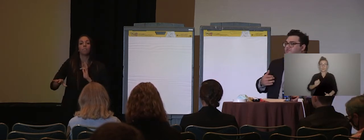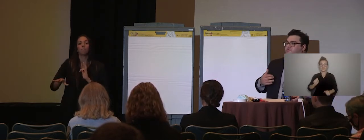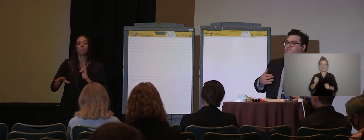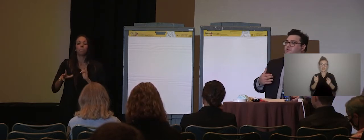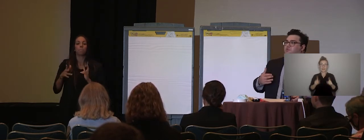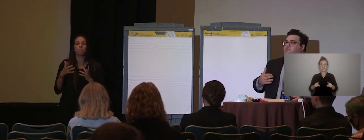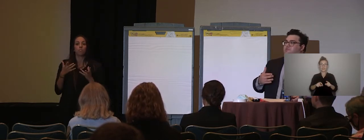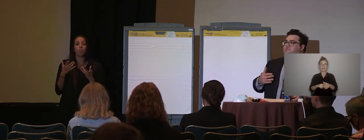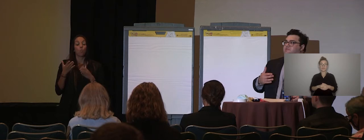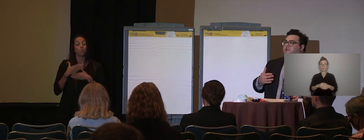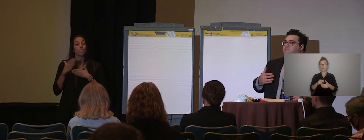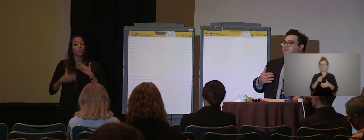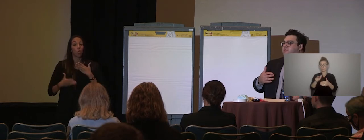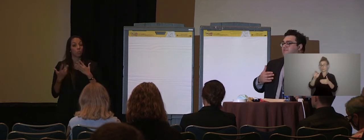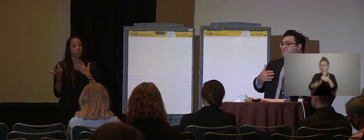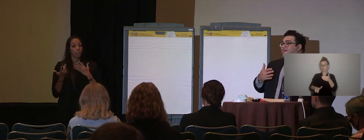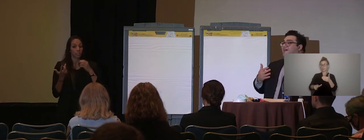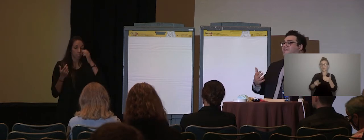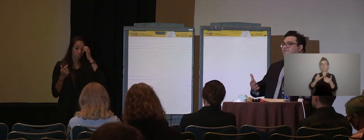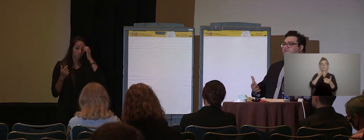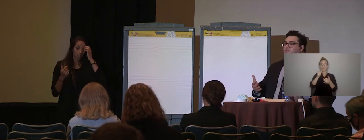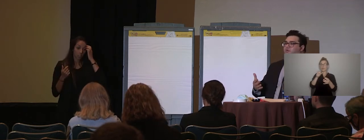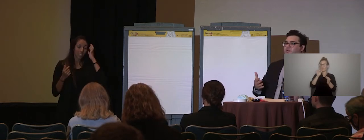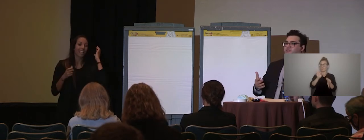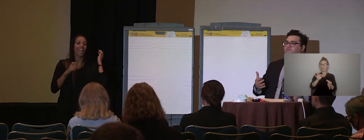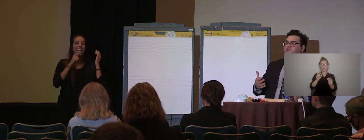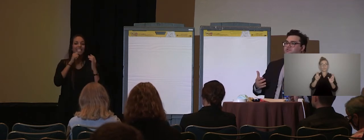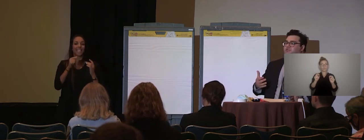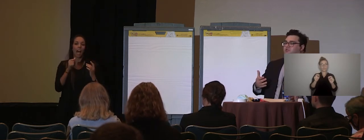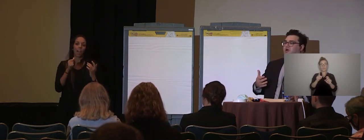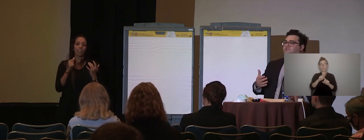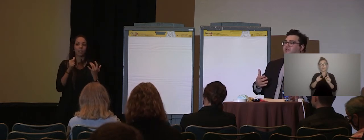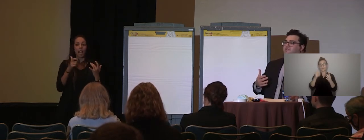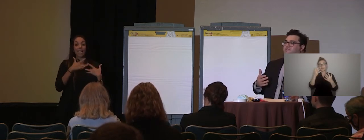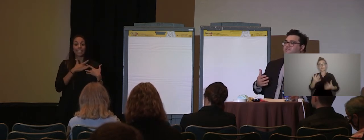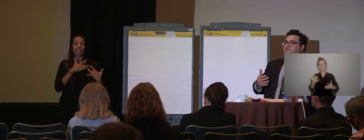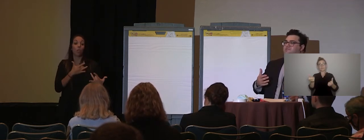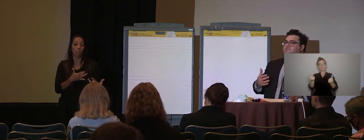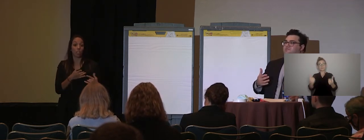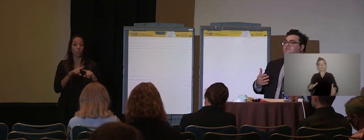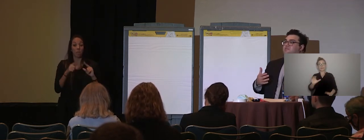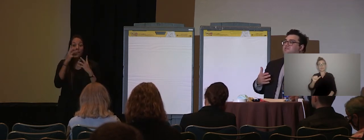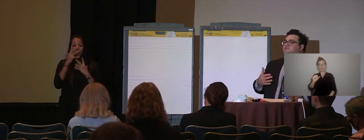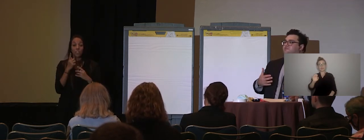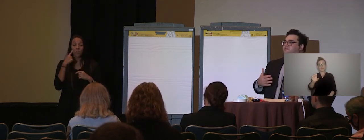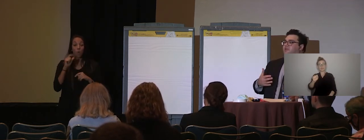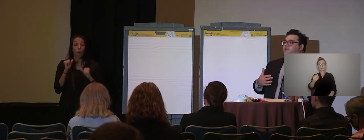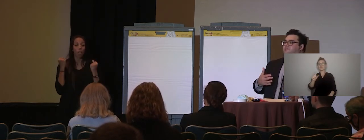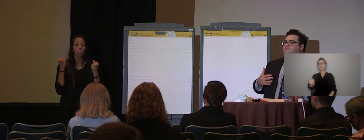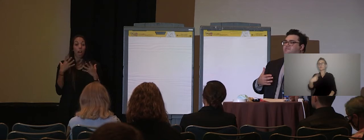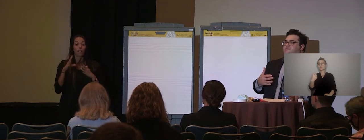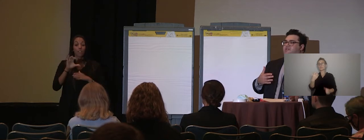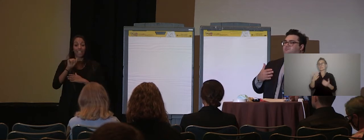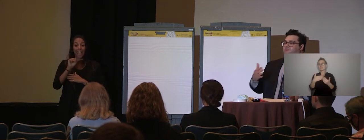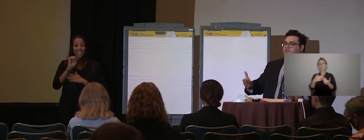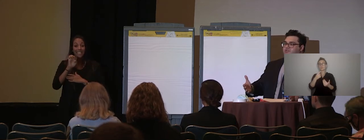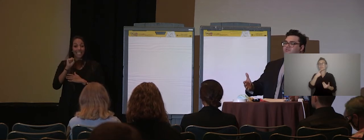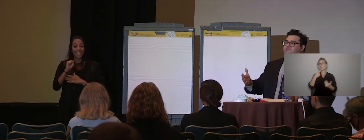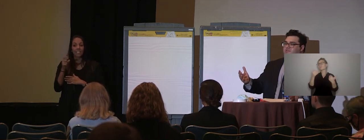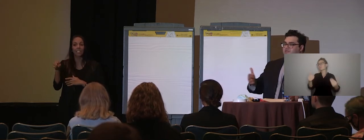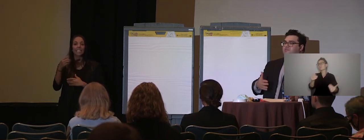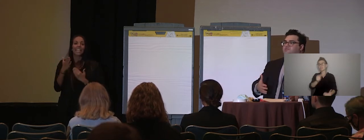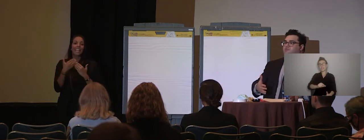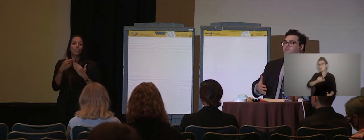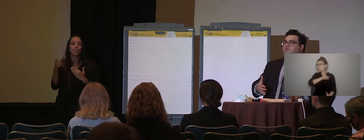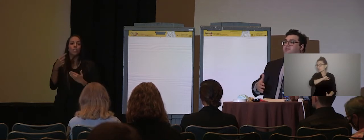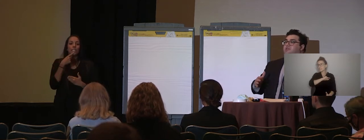So as a result, I mean, it's not ideal, but unfortunately, in a lot of cases, it's easier for them to just say plead guilty